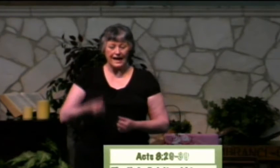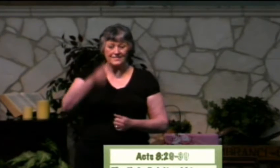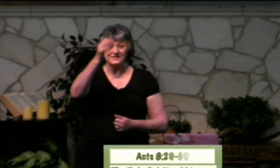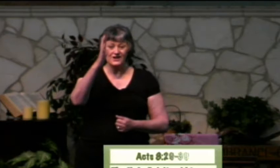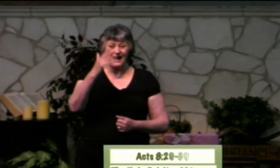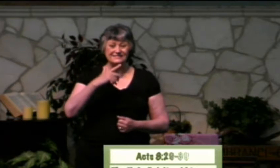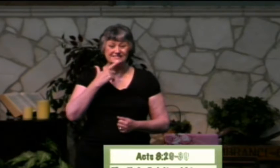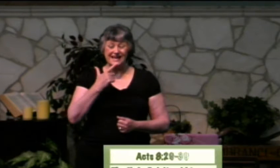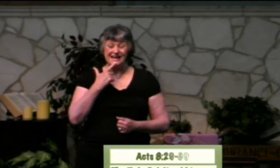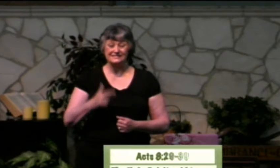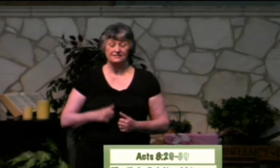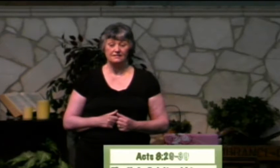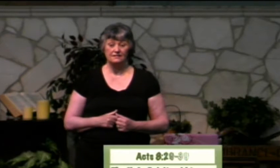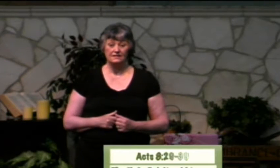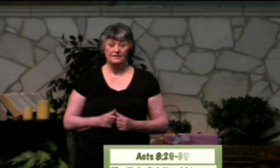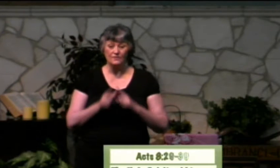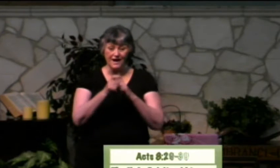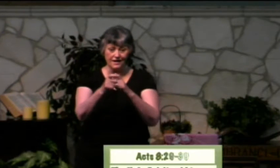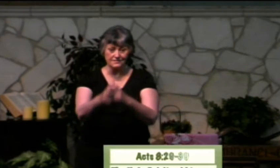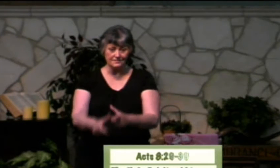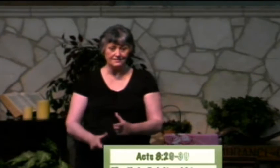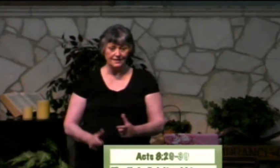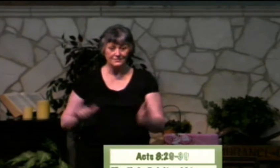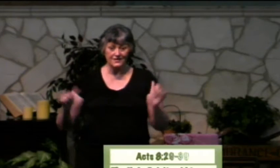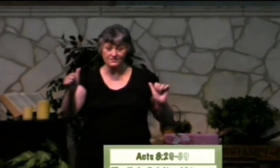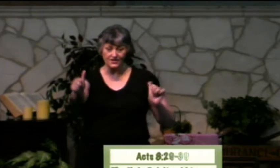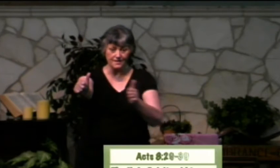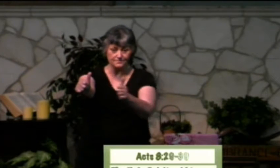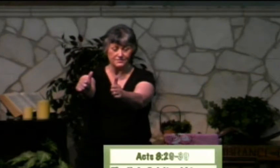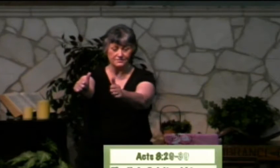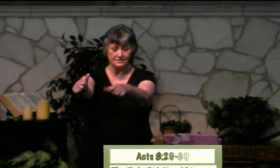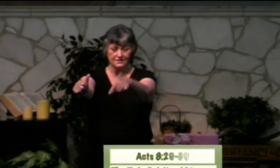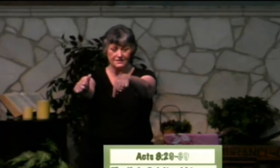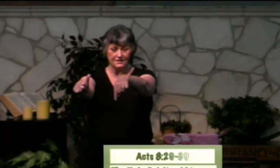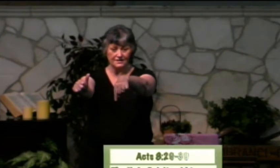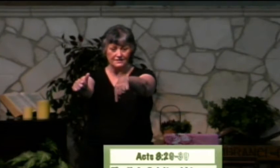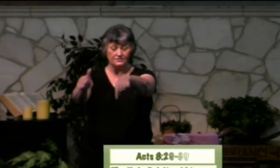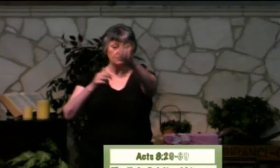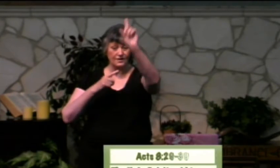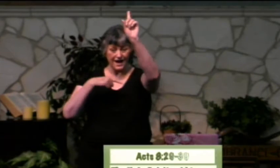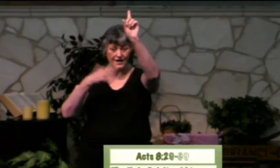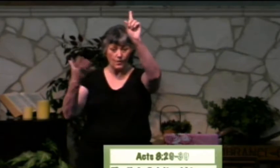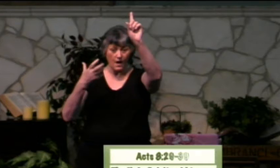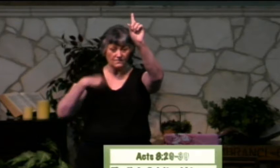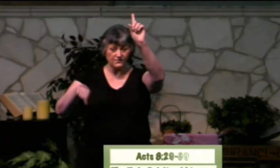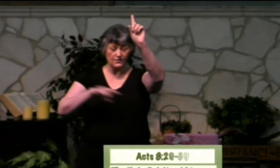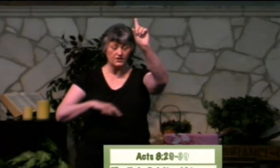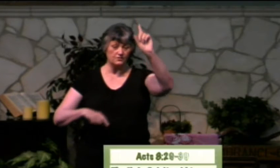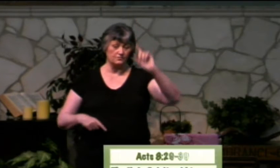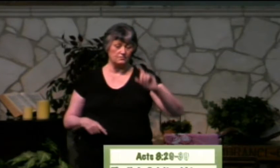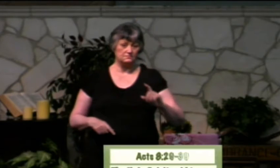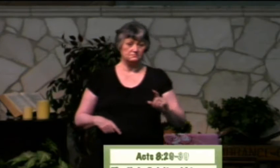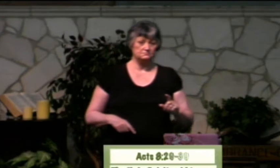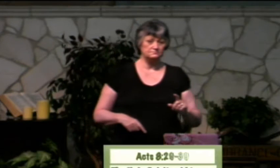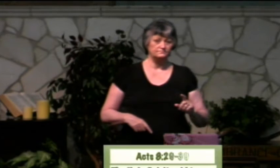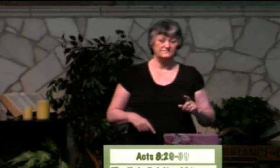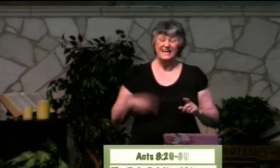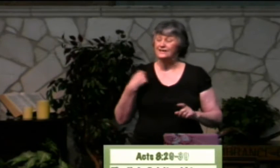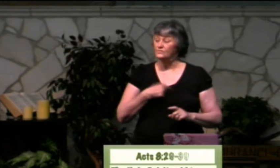then God says, run, catch up to what I want for you. And we